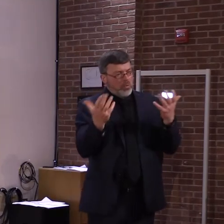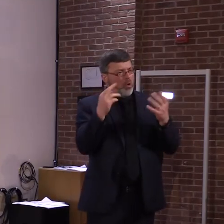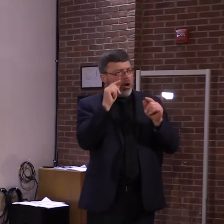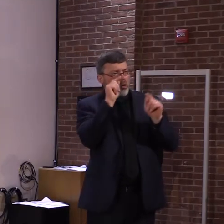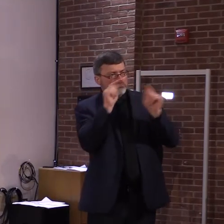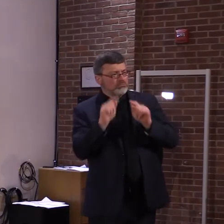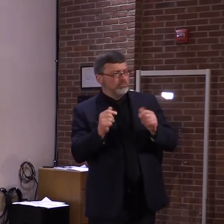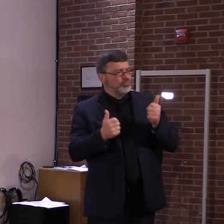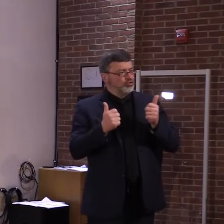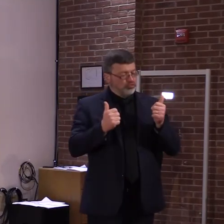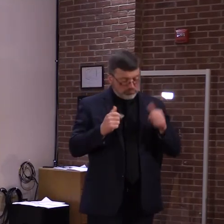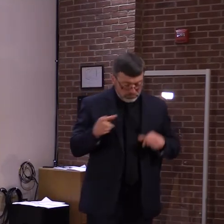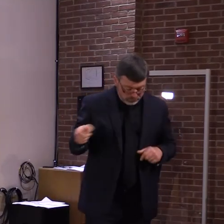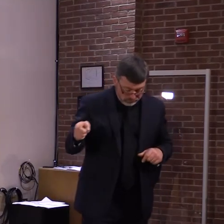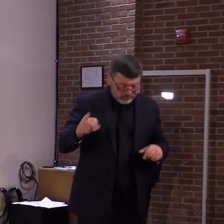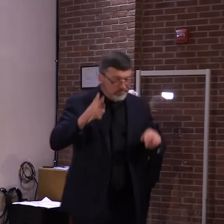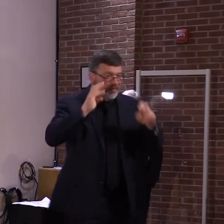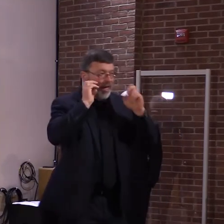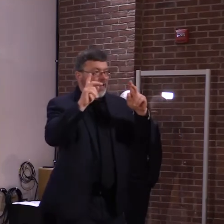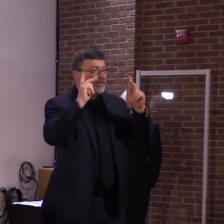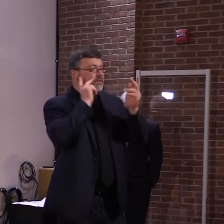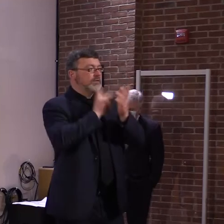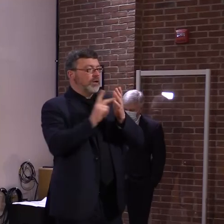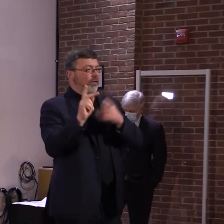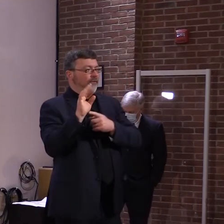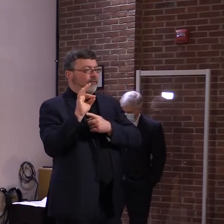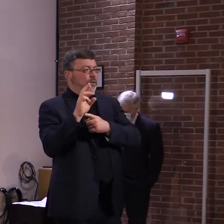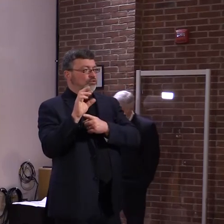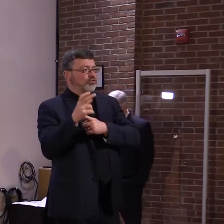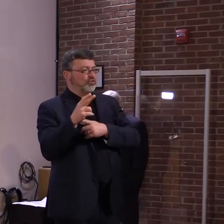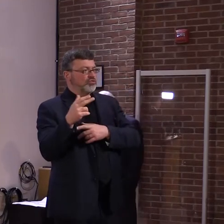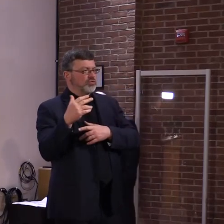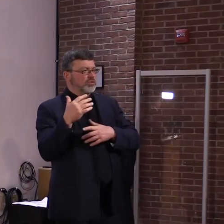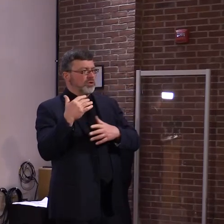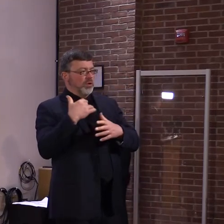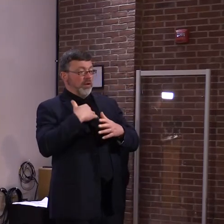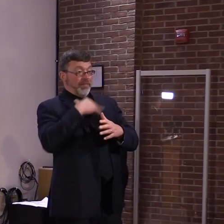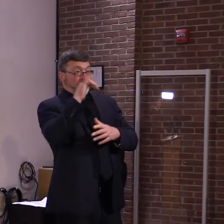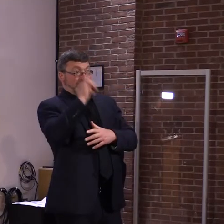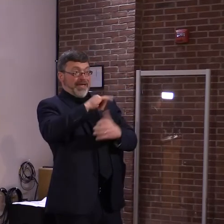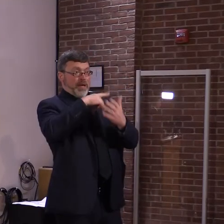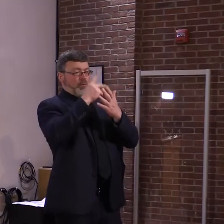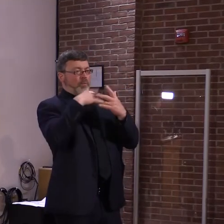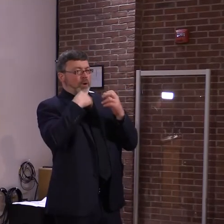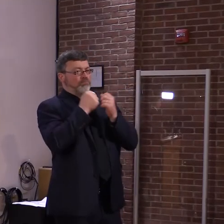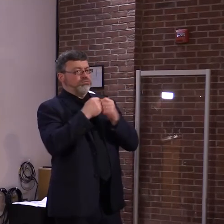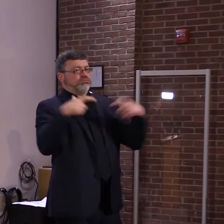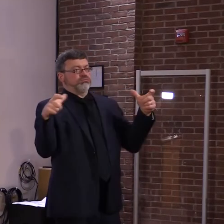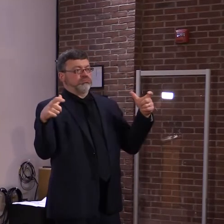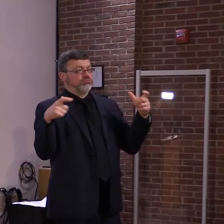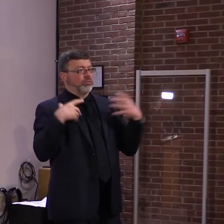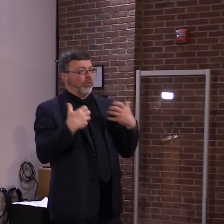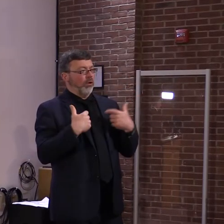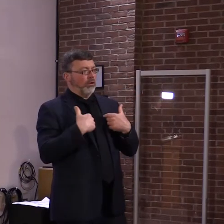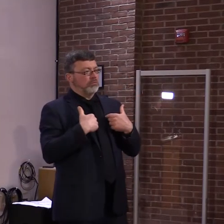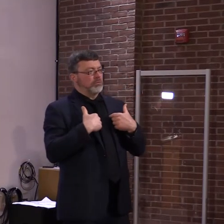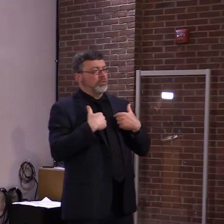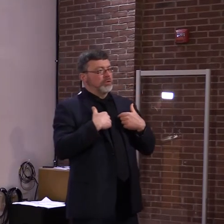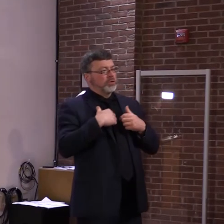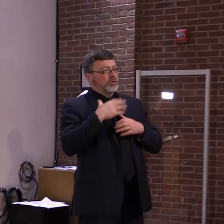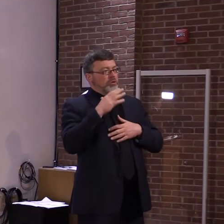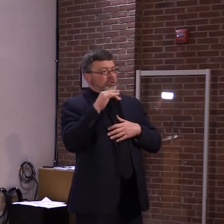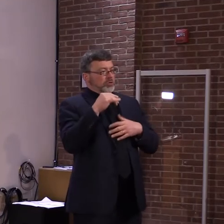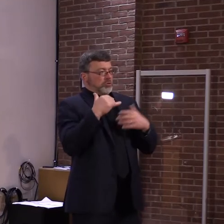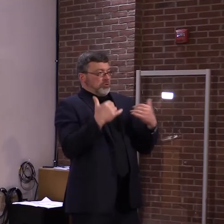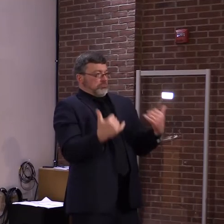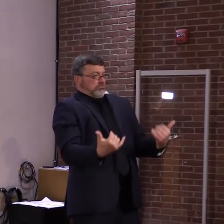for wider implementation in the fall. So it's doubtful we'll be able to include more districts this spring, but we're